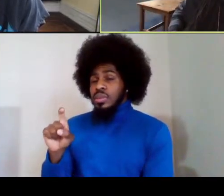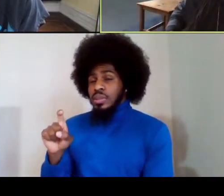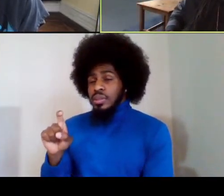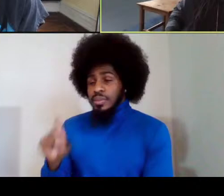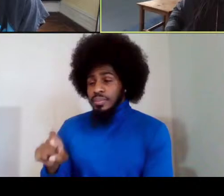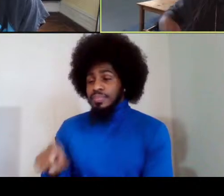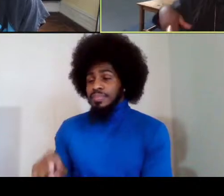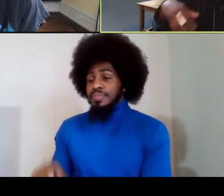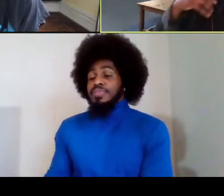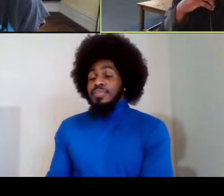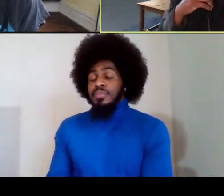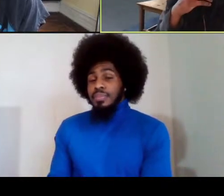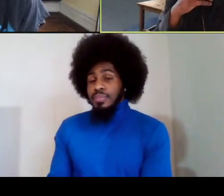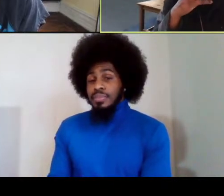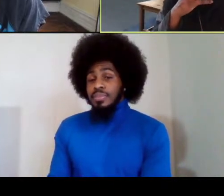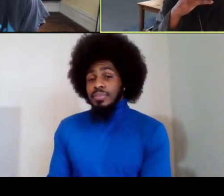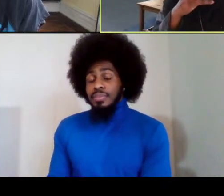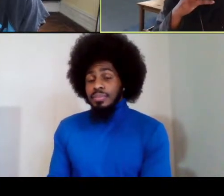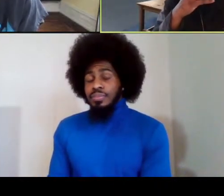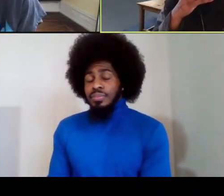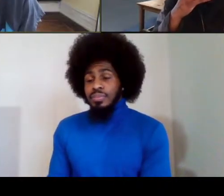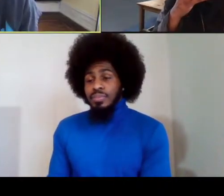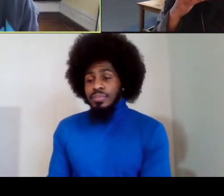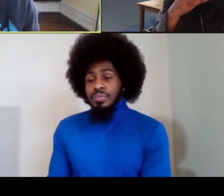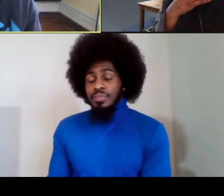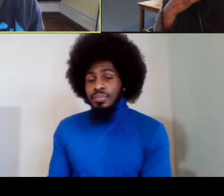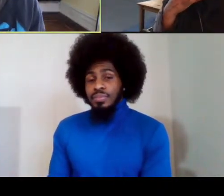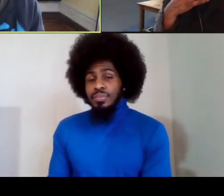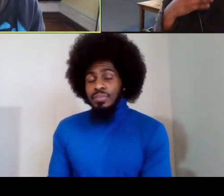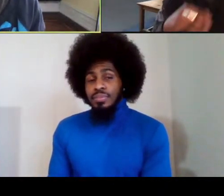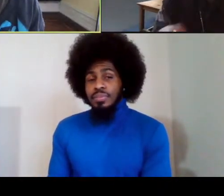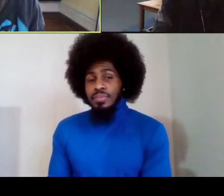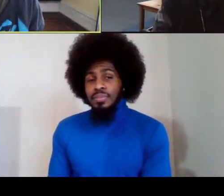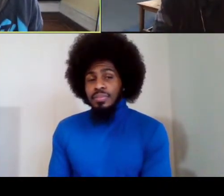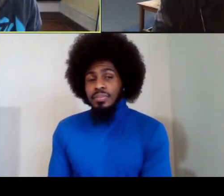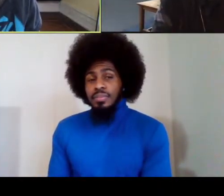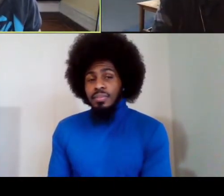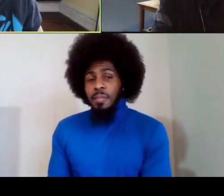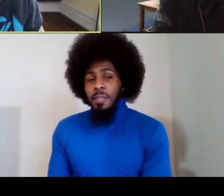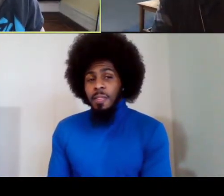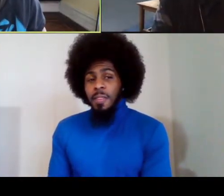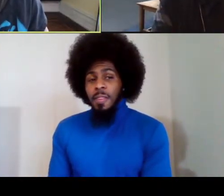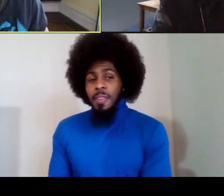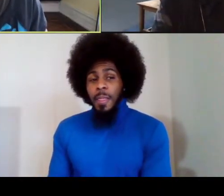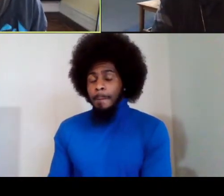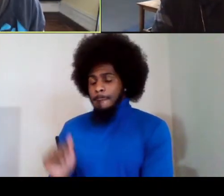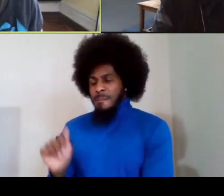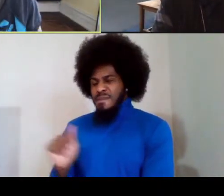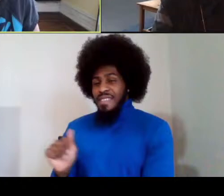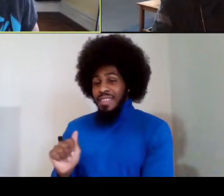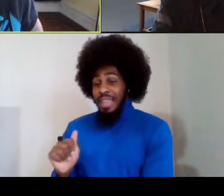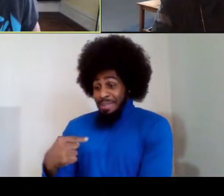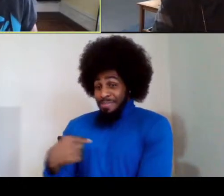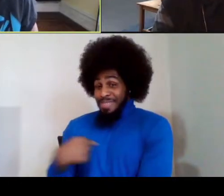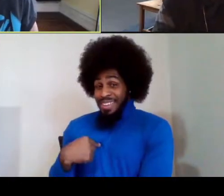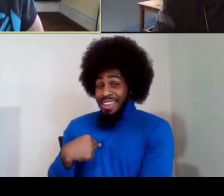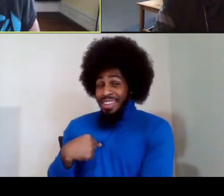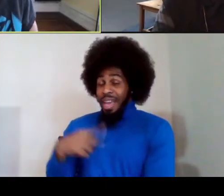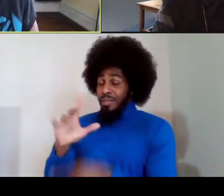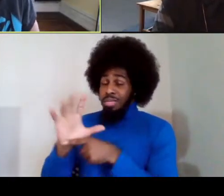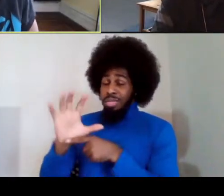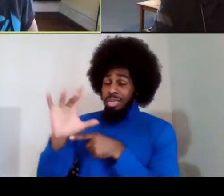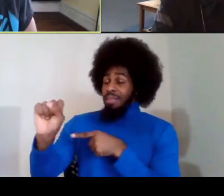relationships to nature. Right. And I'm not good at it. Like I haven't mastered anything. Like I'm out